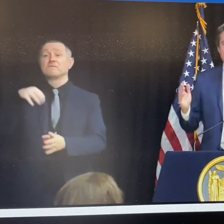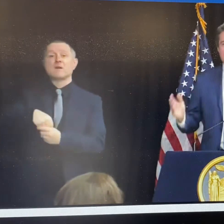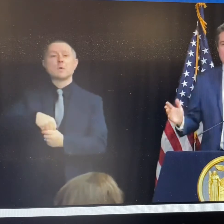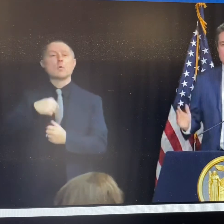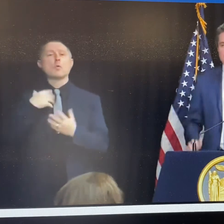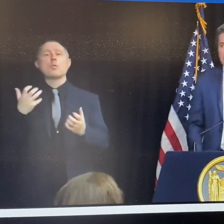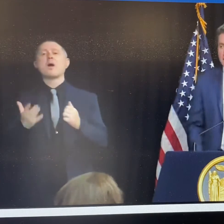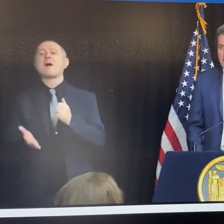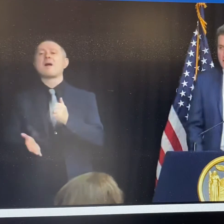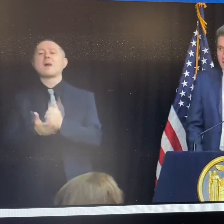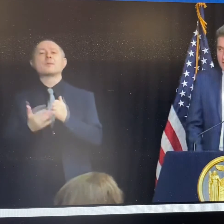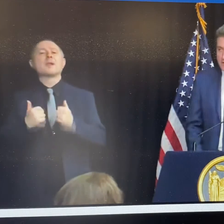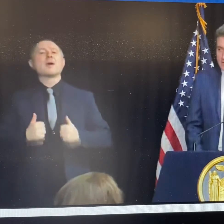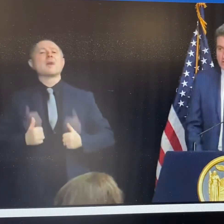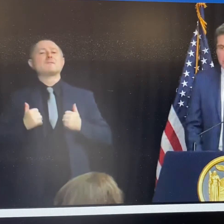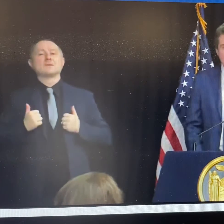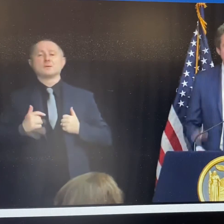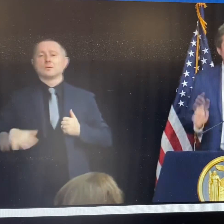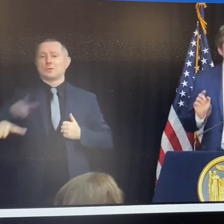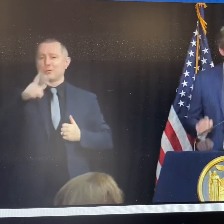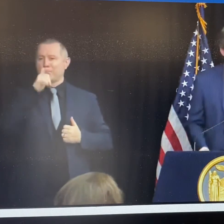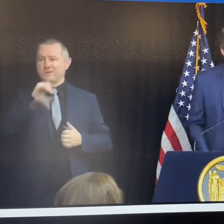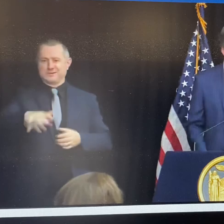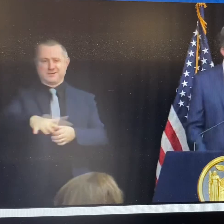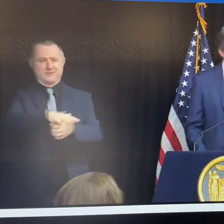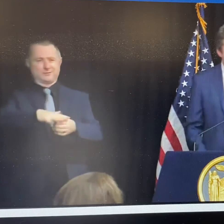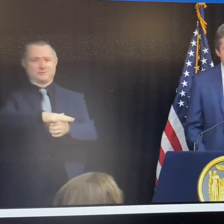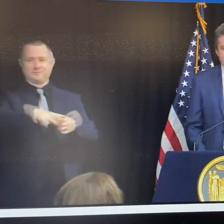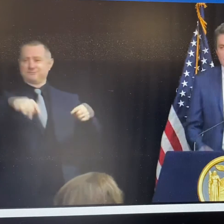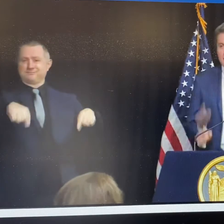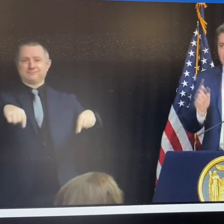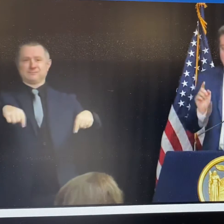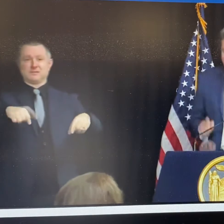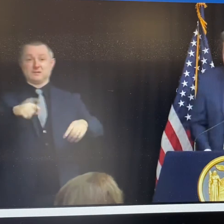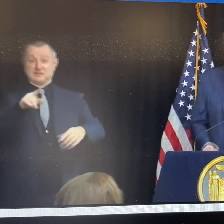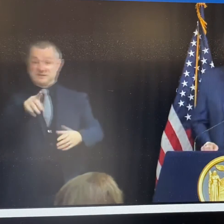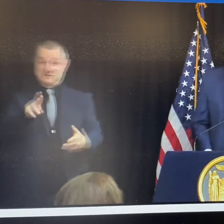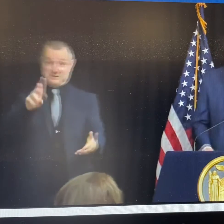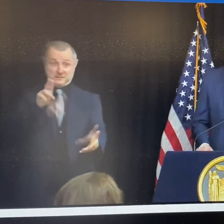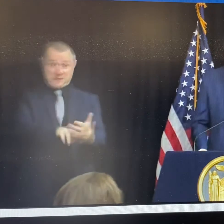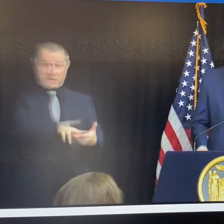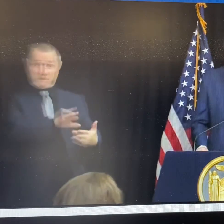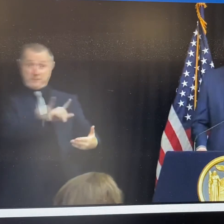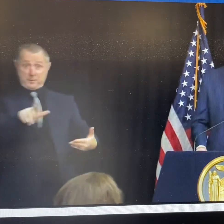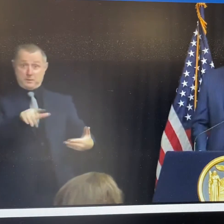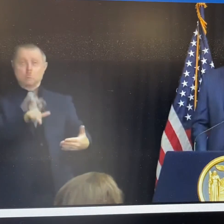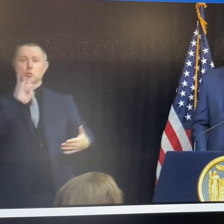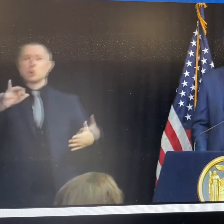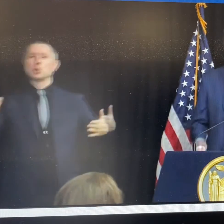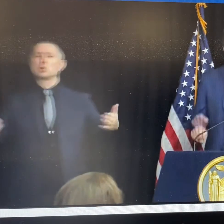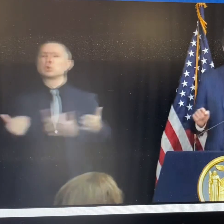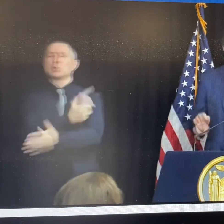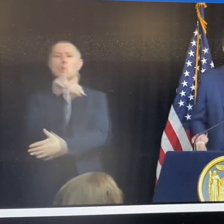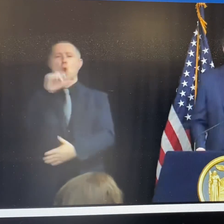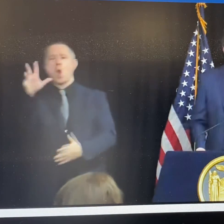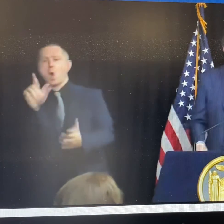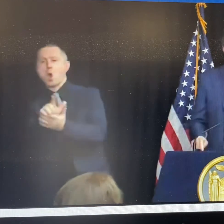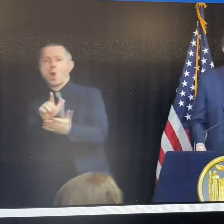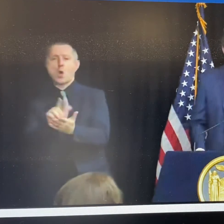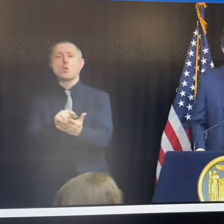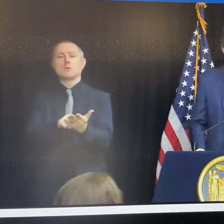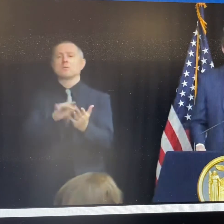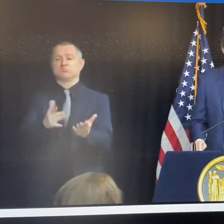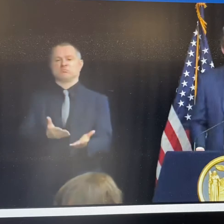want to make a difference in the lives of our constituents. This, with a stroke of a pen, this new law, this new position will